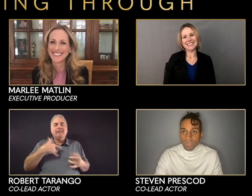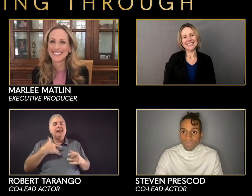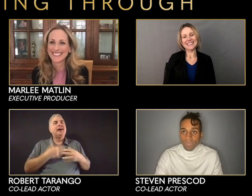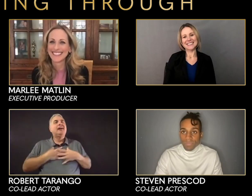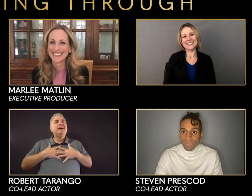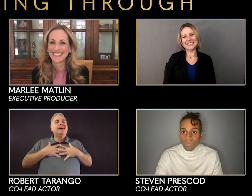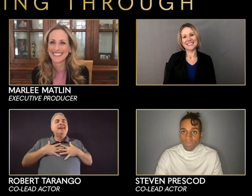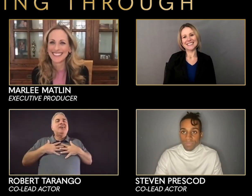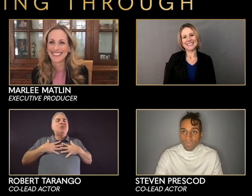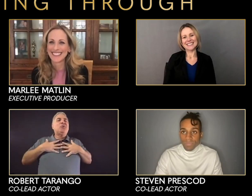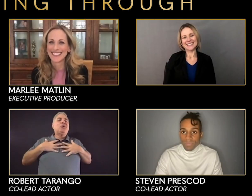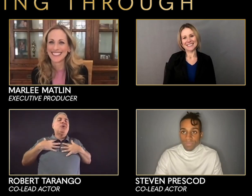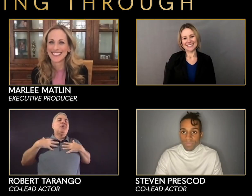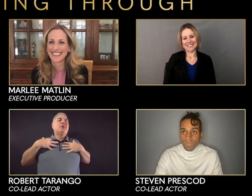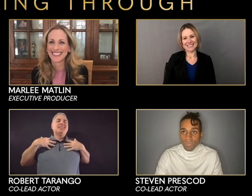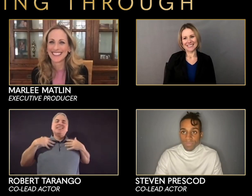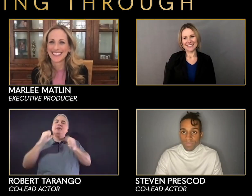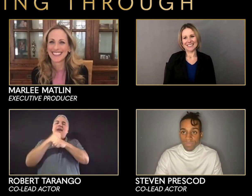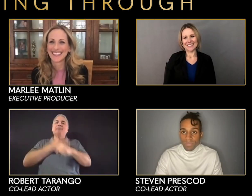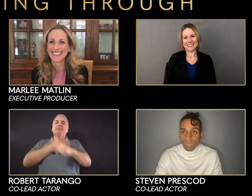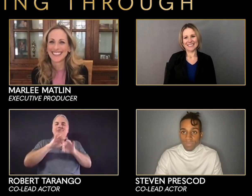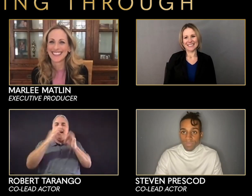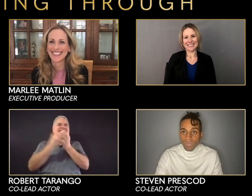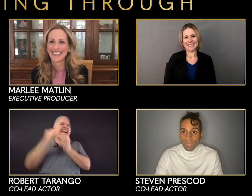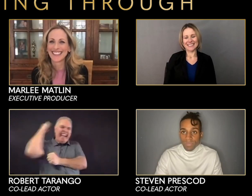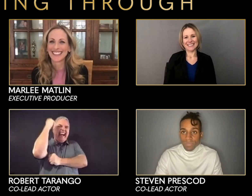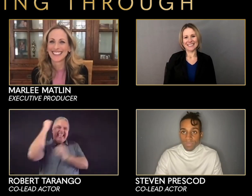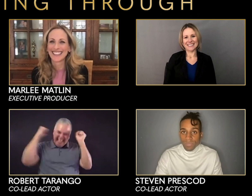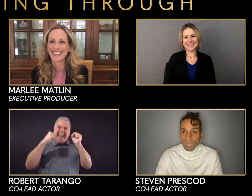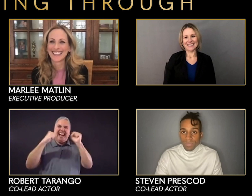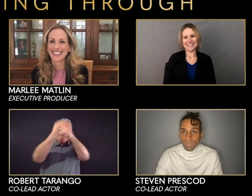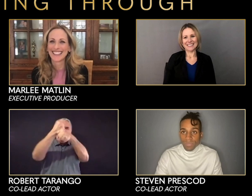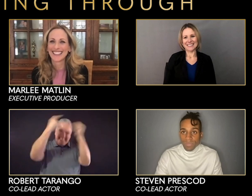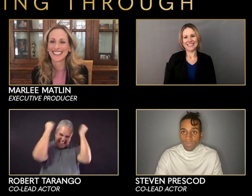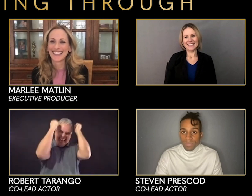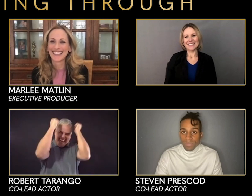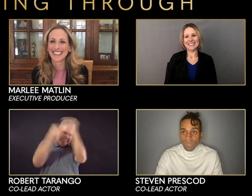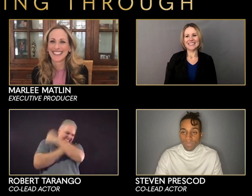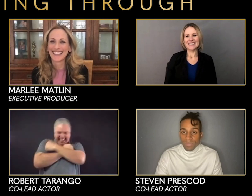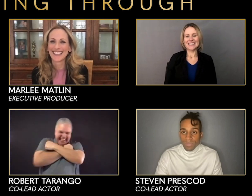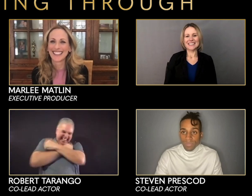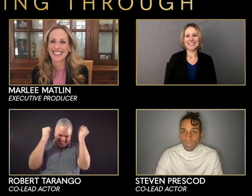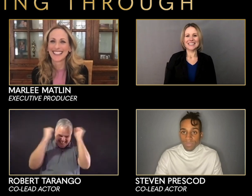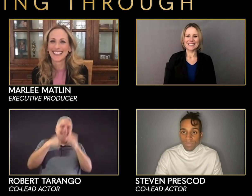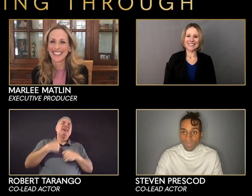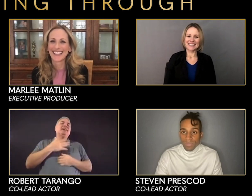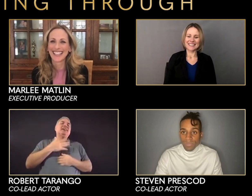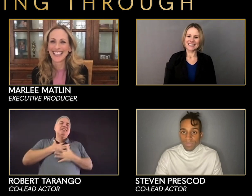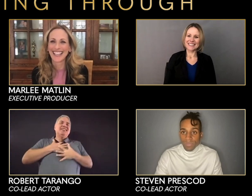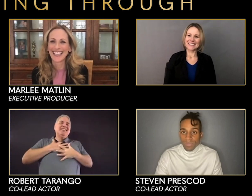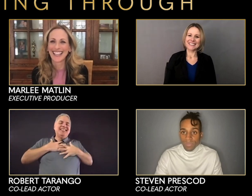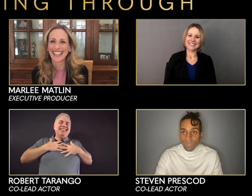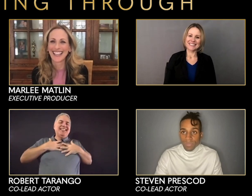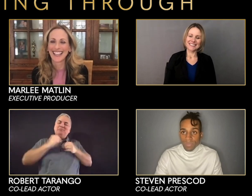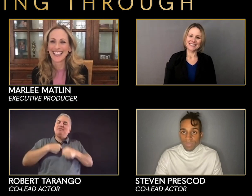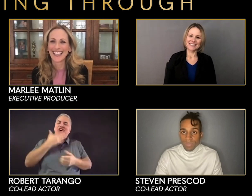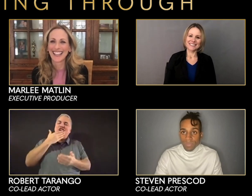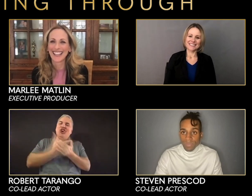And knowing that, not knowing or being in this business, to realize that I can do it and